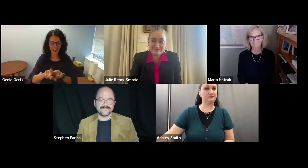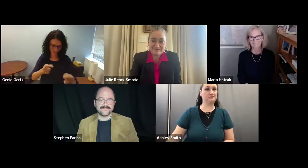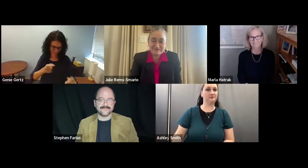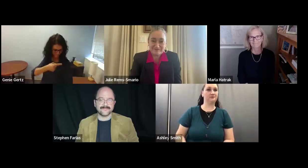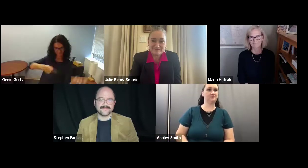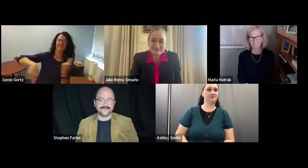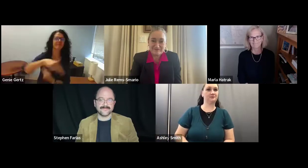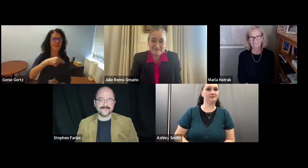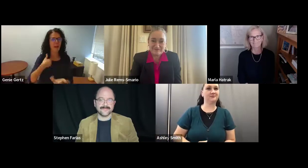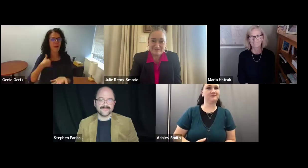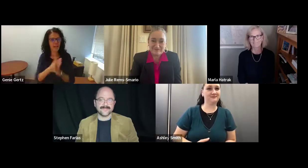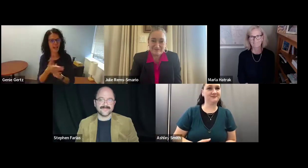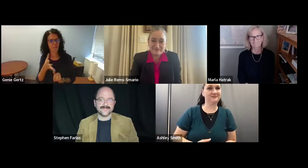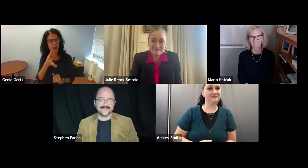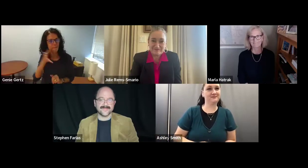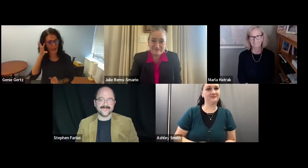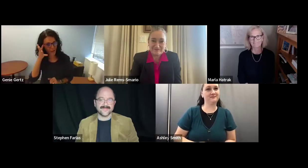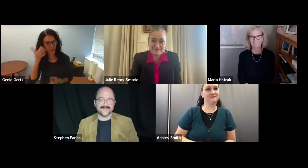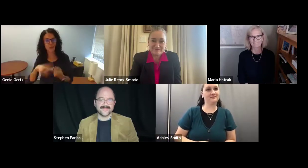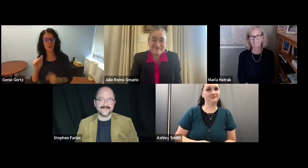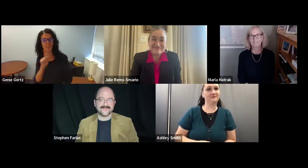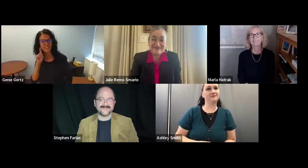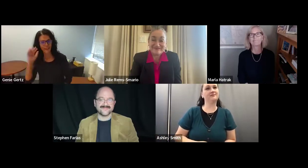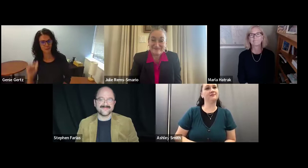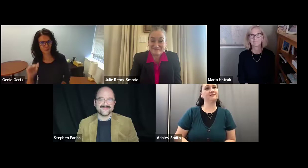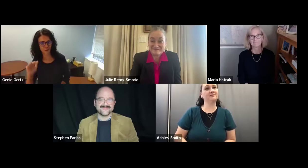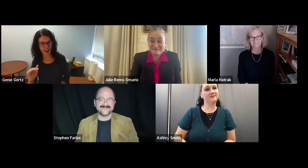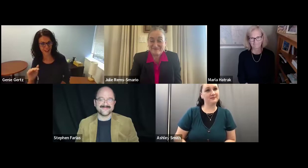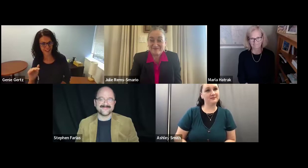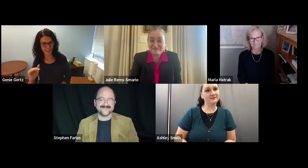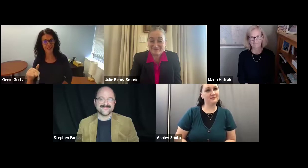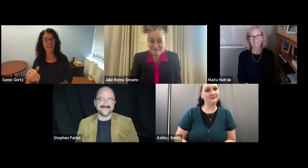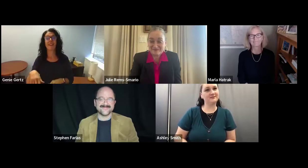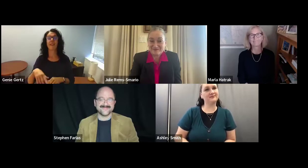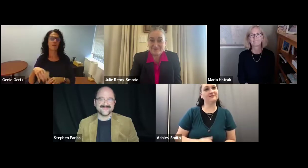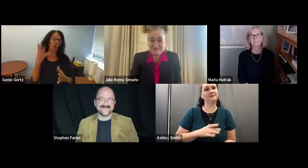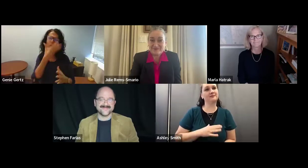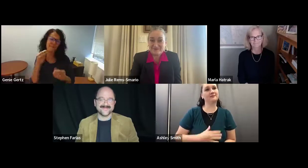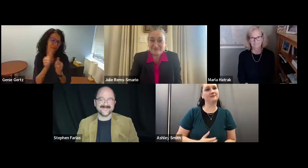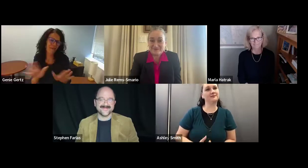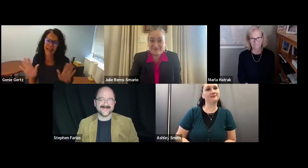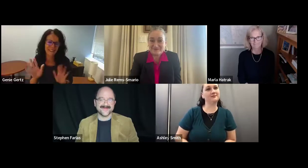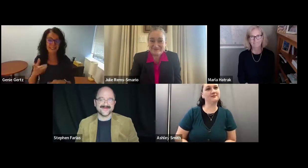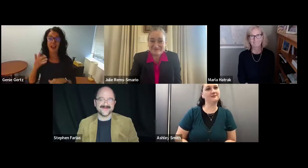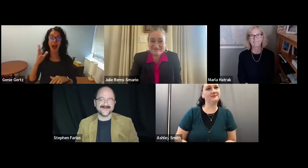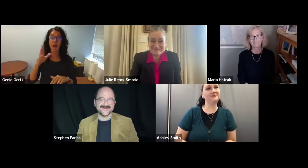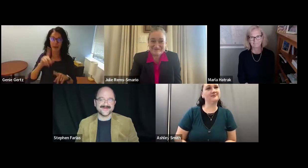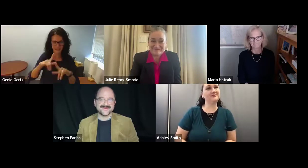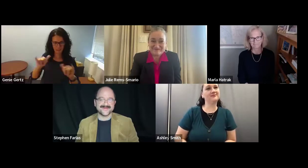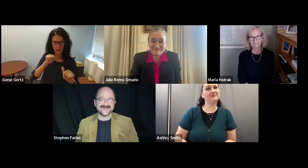ultimately, I have come around to becoming a mom. I am a parent of a deaf child. I'm